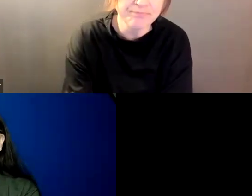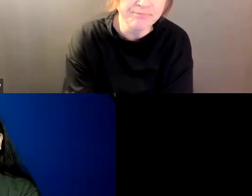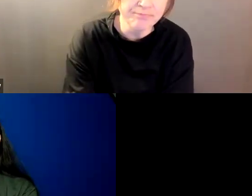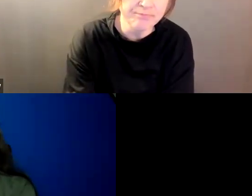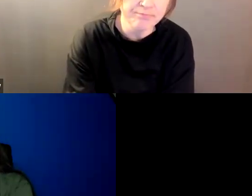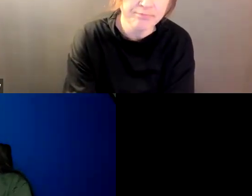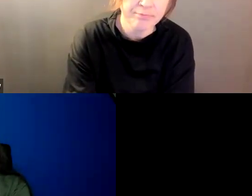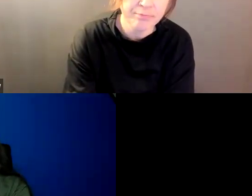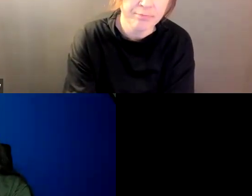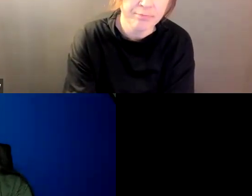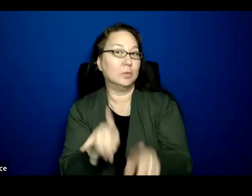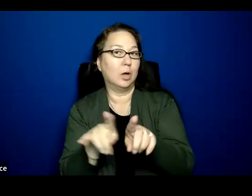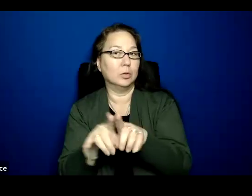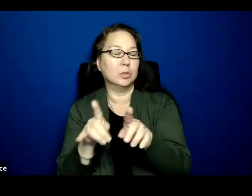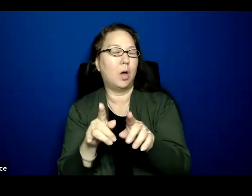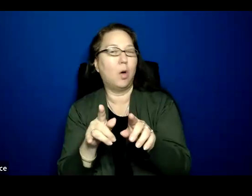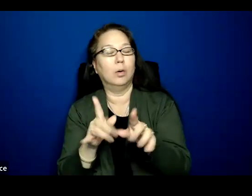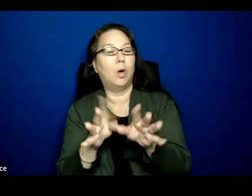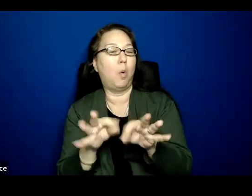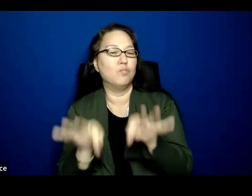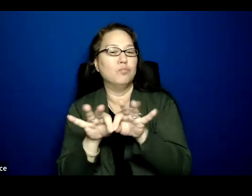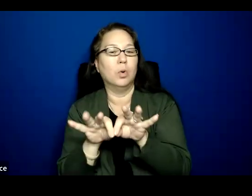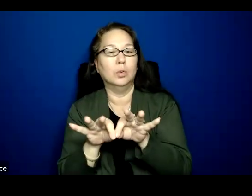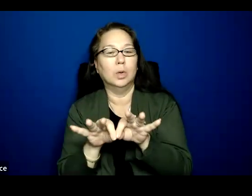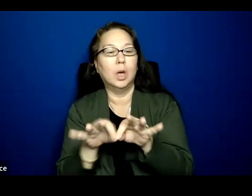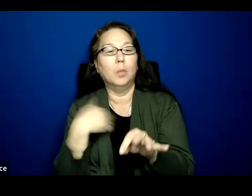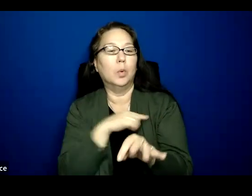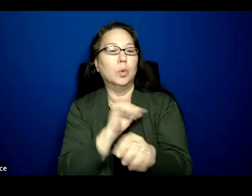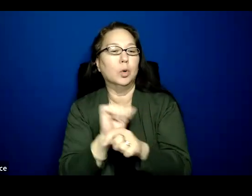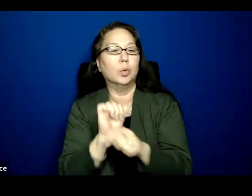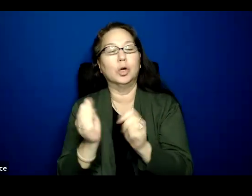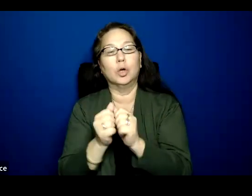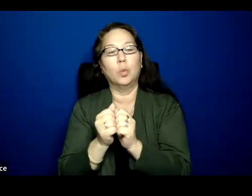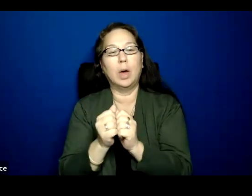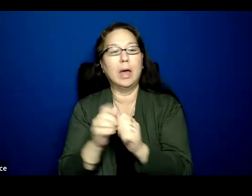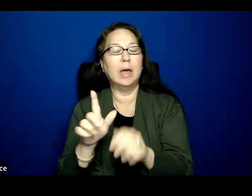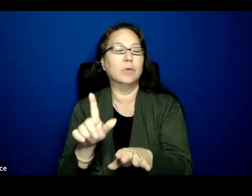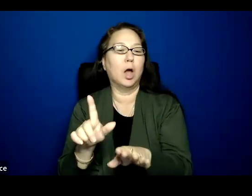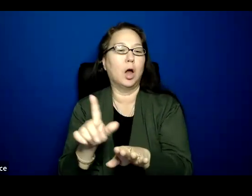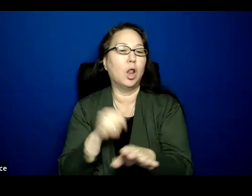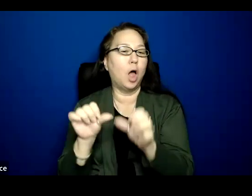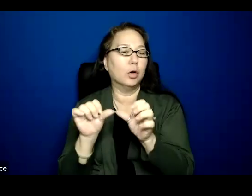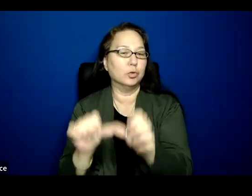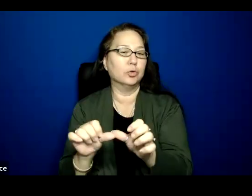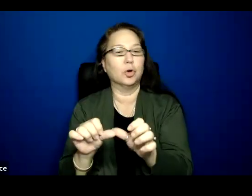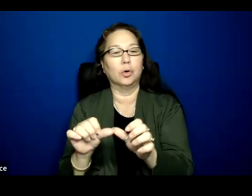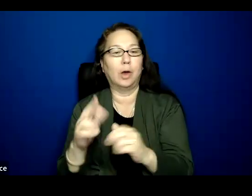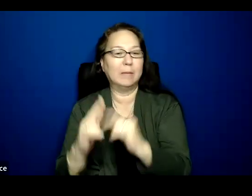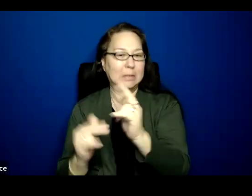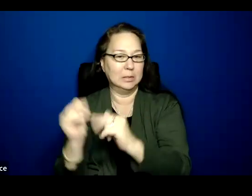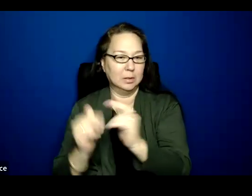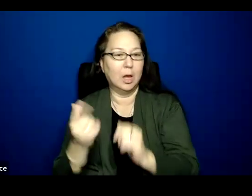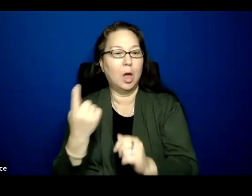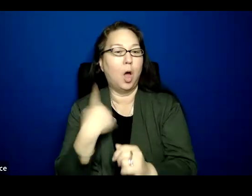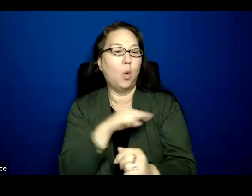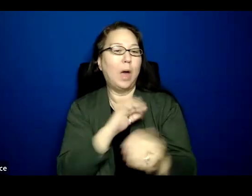doing, working with long-term facilities, is having a lot of community forums. We are meeting with our families. We're engaging in conversations. We're having